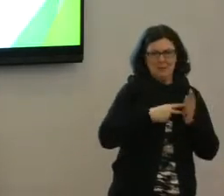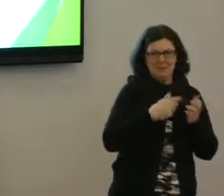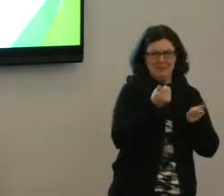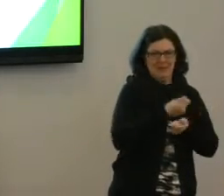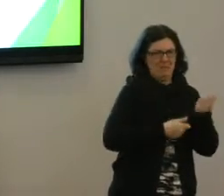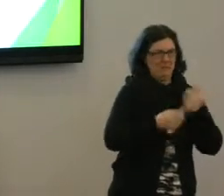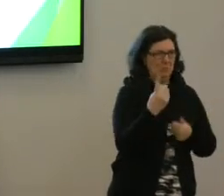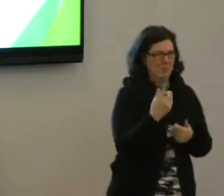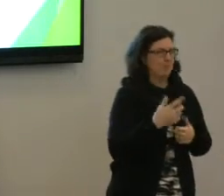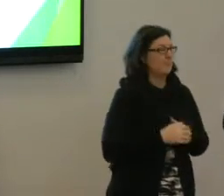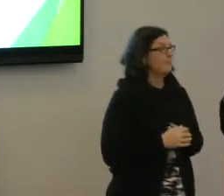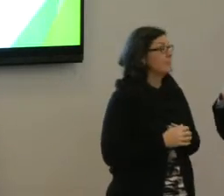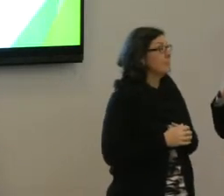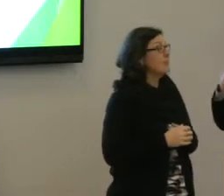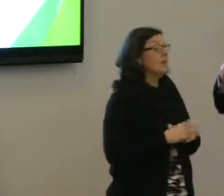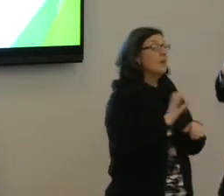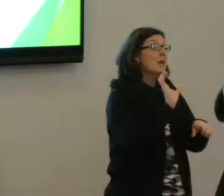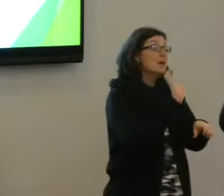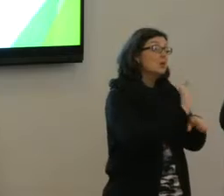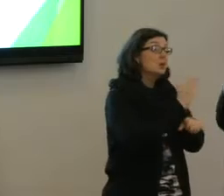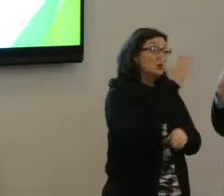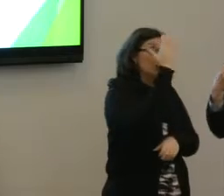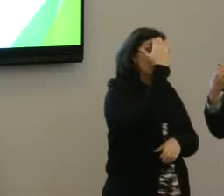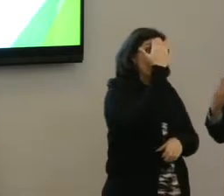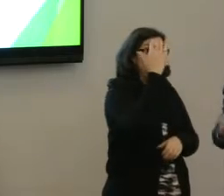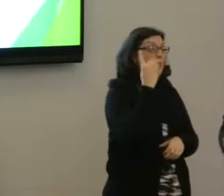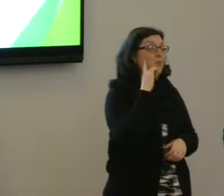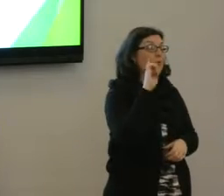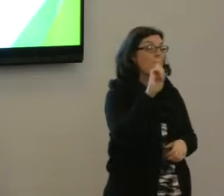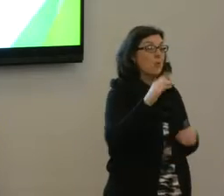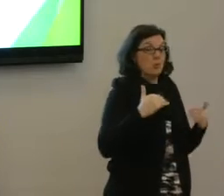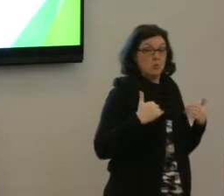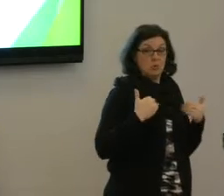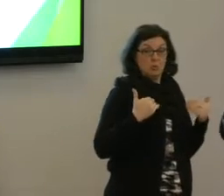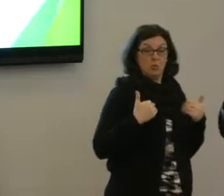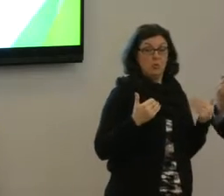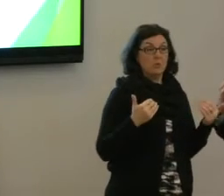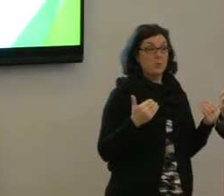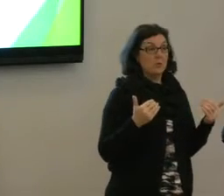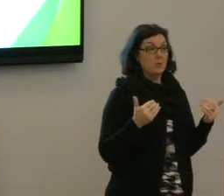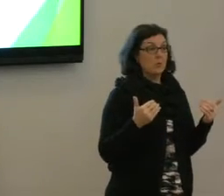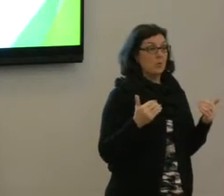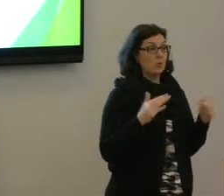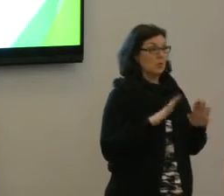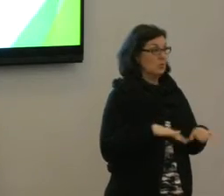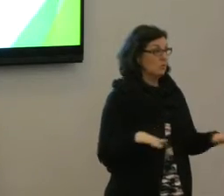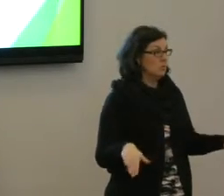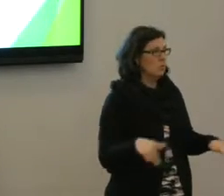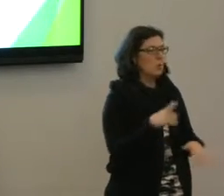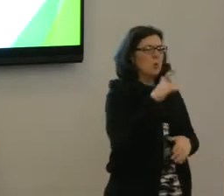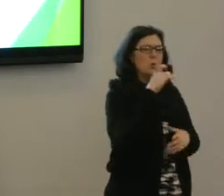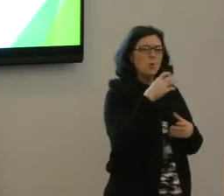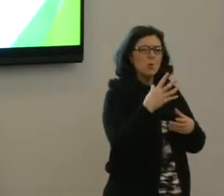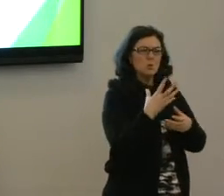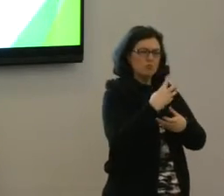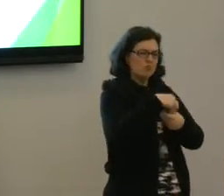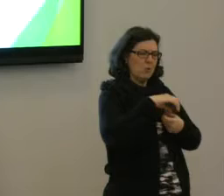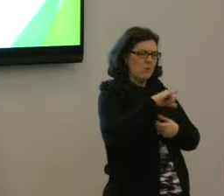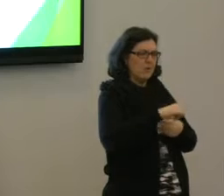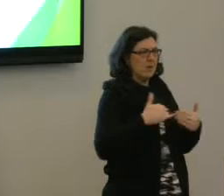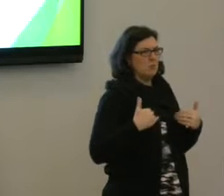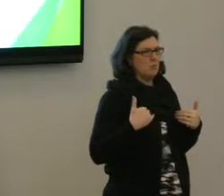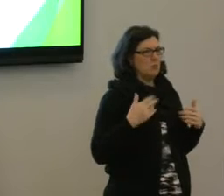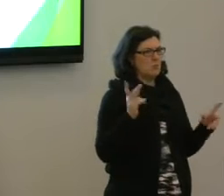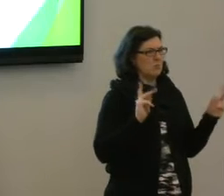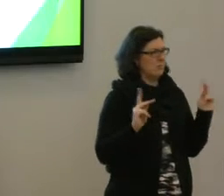Is it a church known for its great ministries with youth and young people? Well, who's part of that youth and young people? Is it a